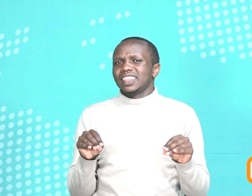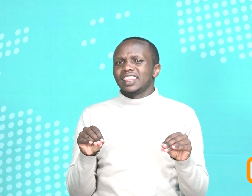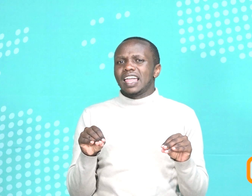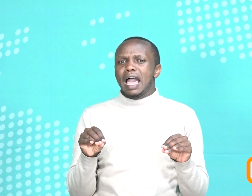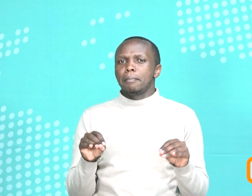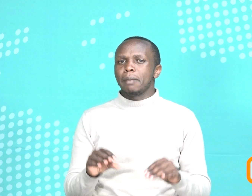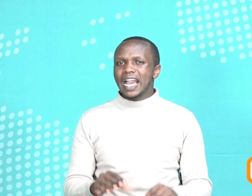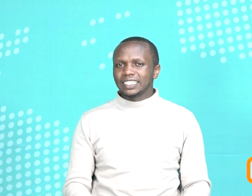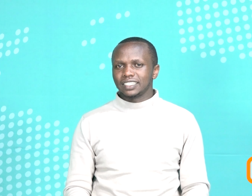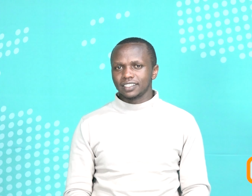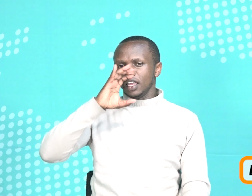mud,